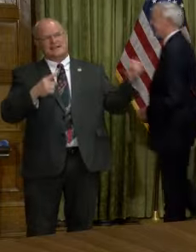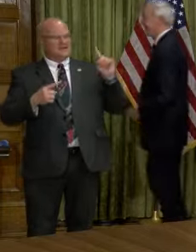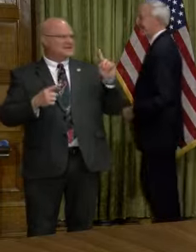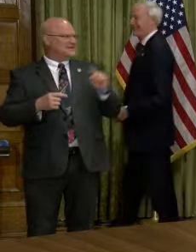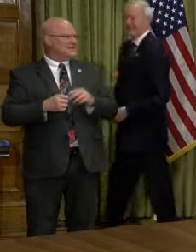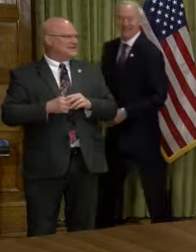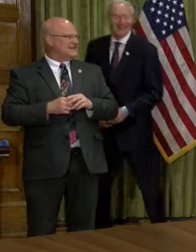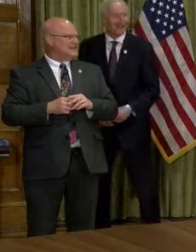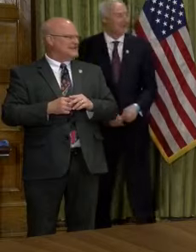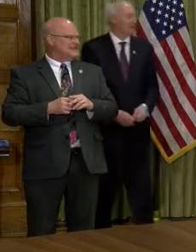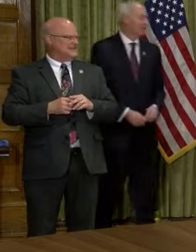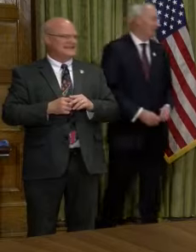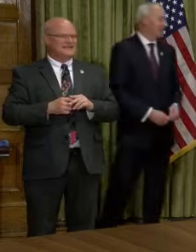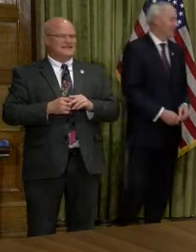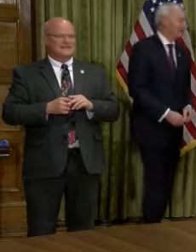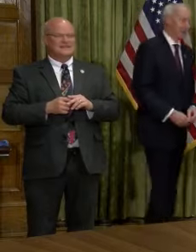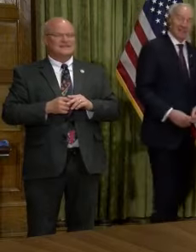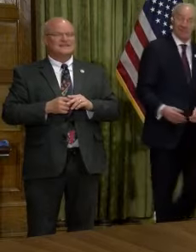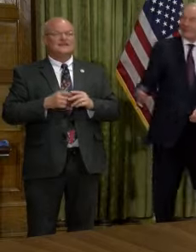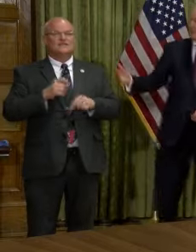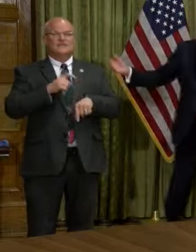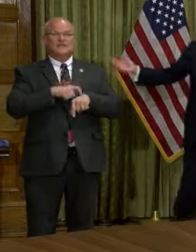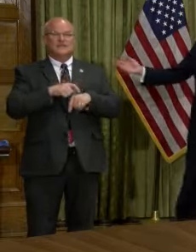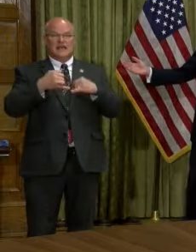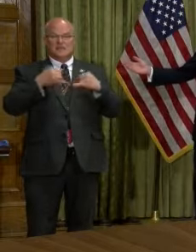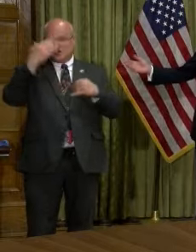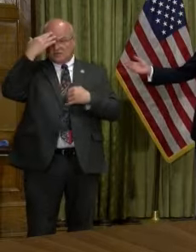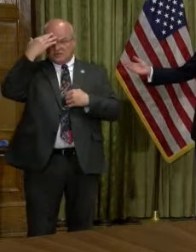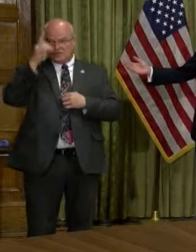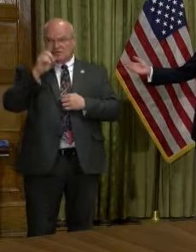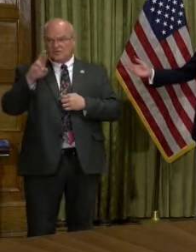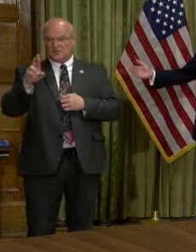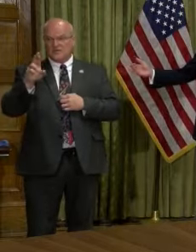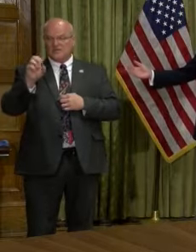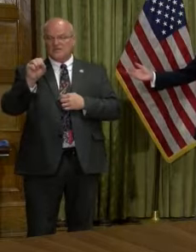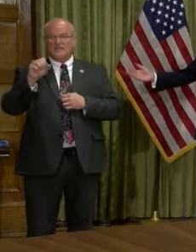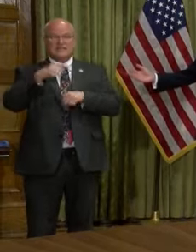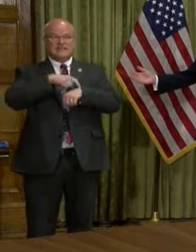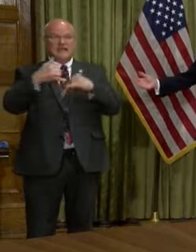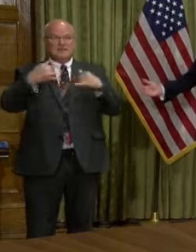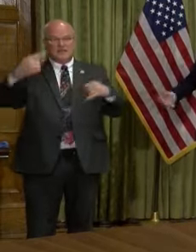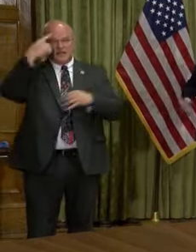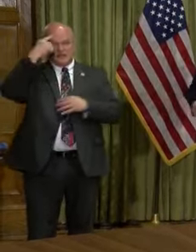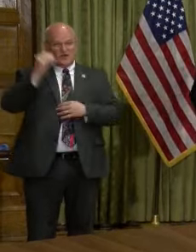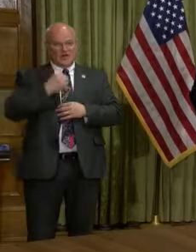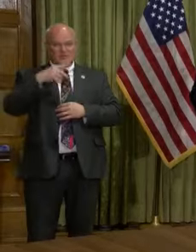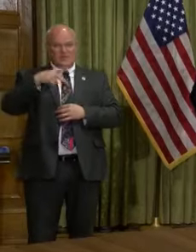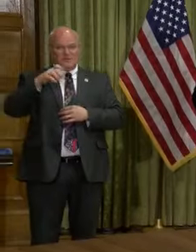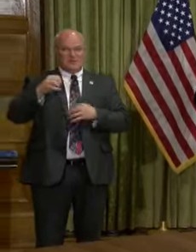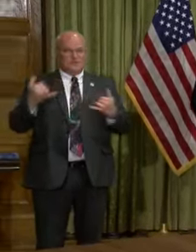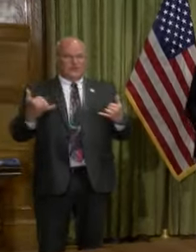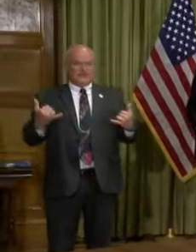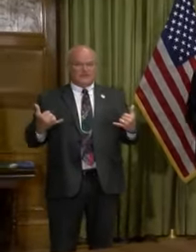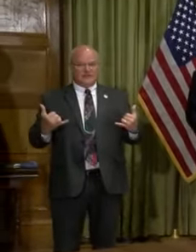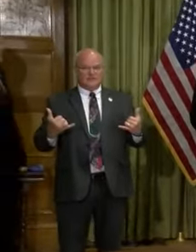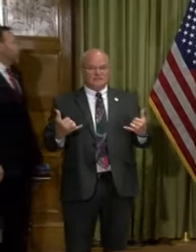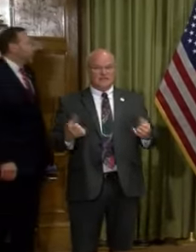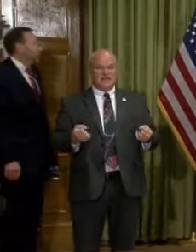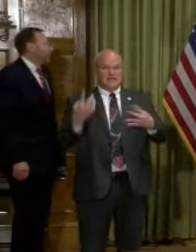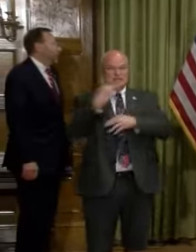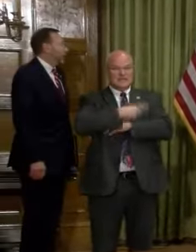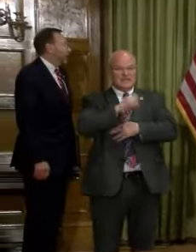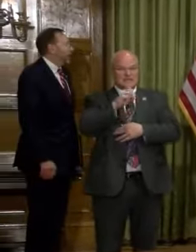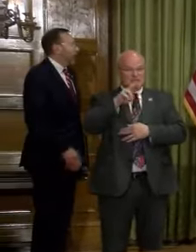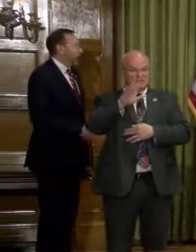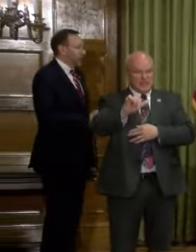I didn't quite get all of the questions. For the timeline, do you know, Dr. Smith, the timeline that we have for our PPE right now? How many days